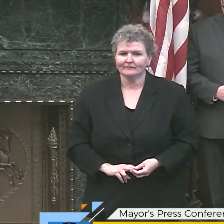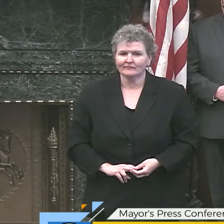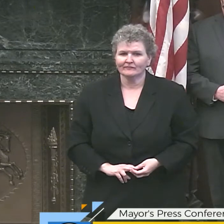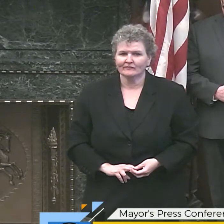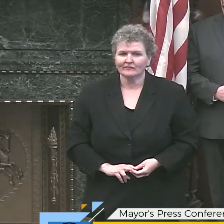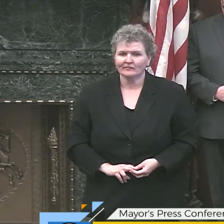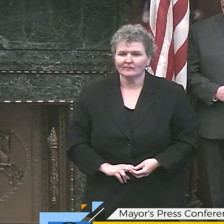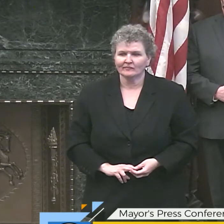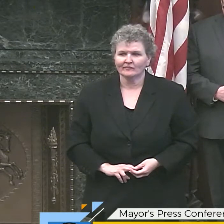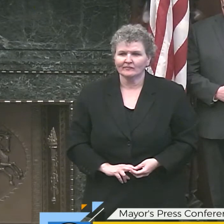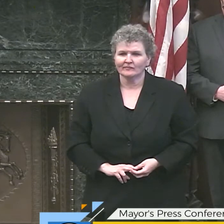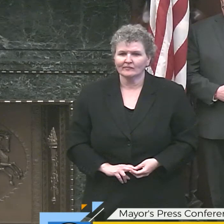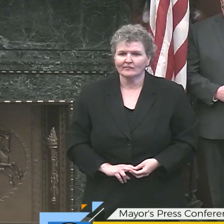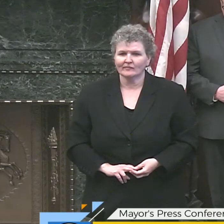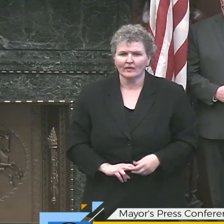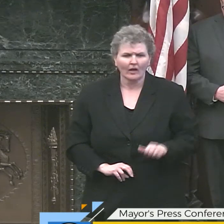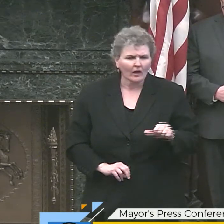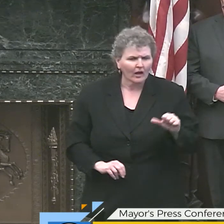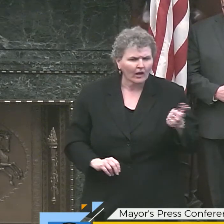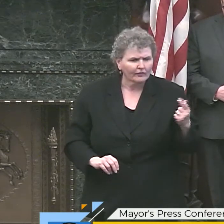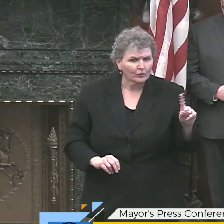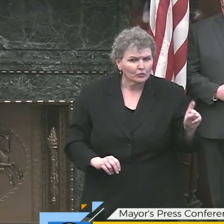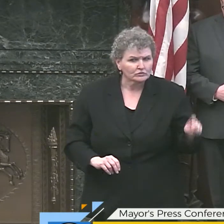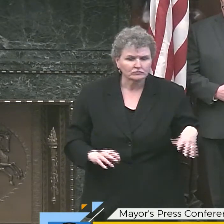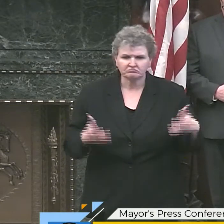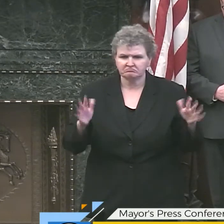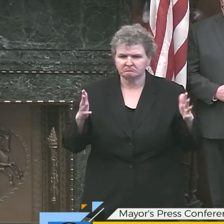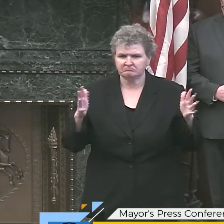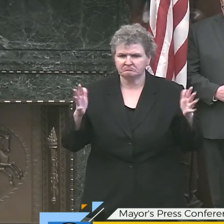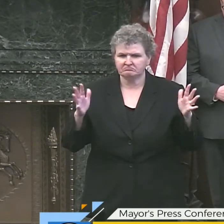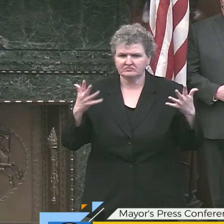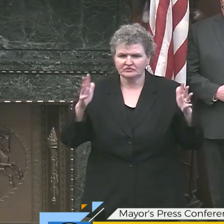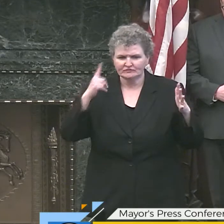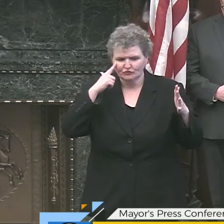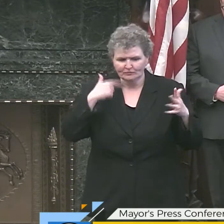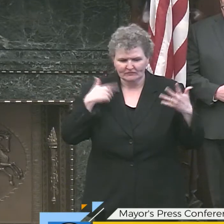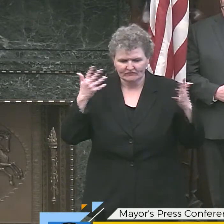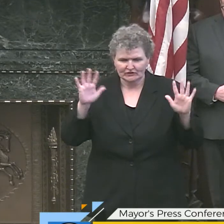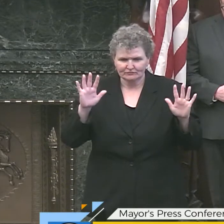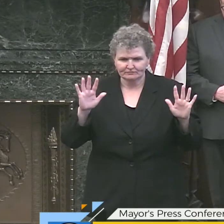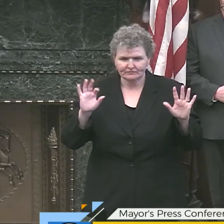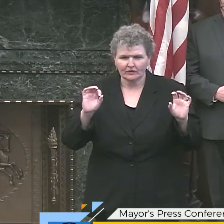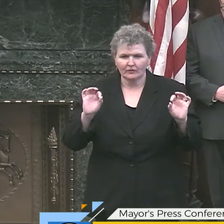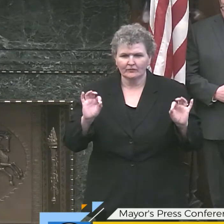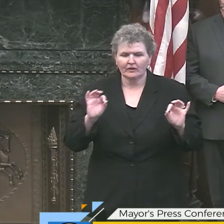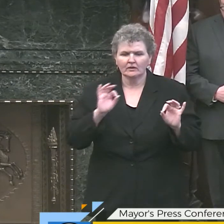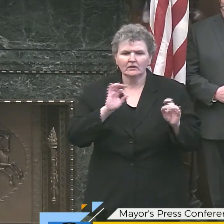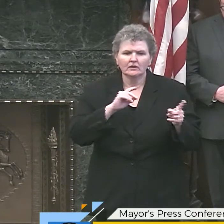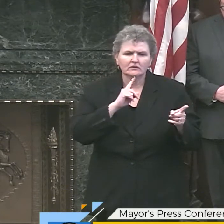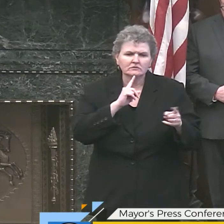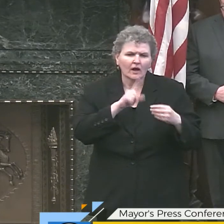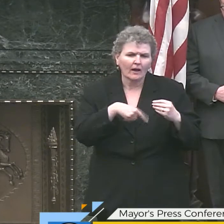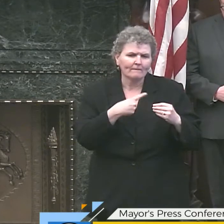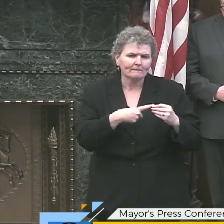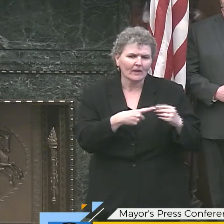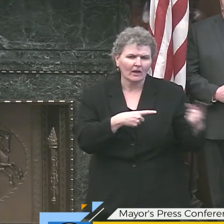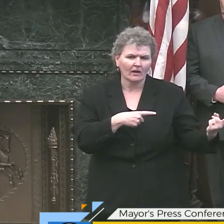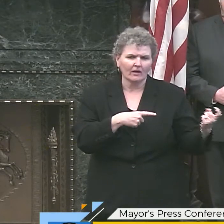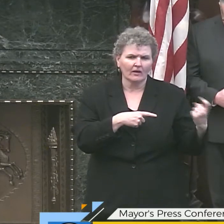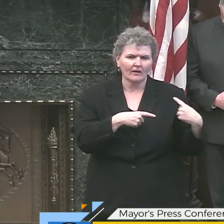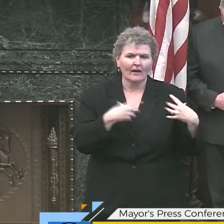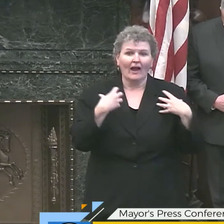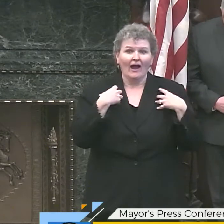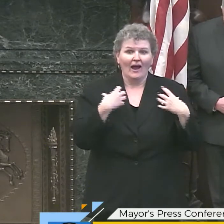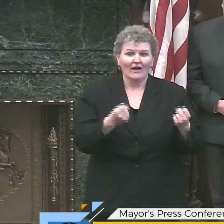Did you have anything else, Alicia? No, that was it. It was about the health of operators on